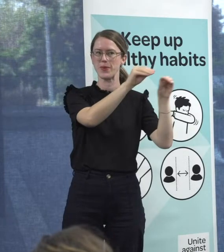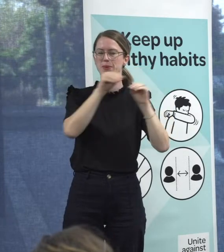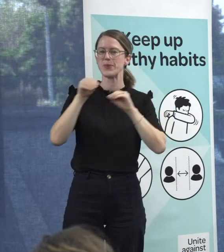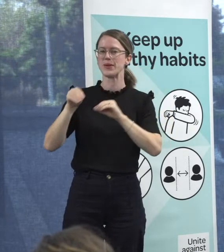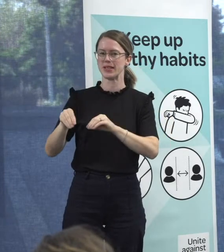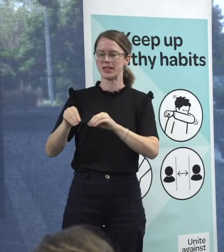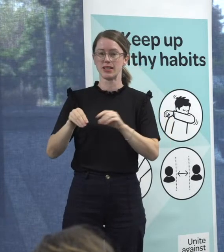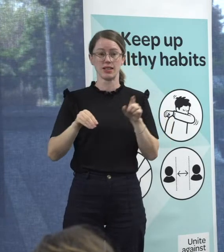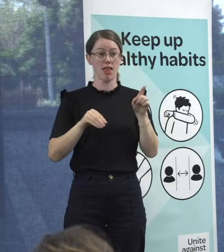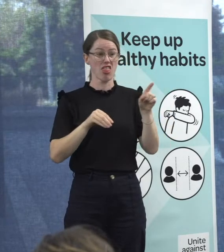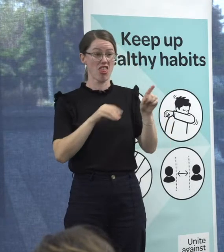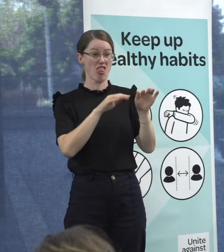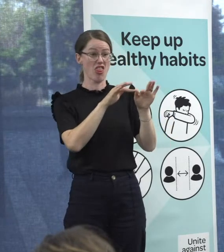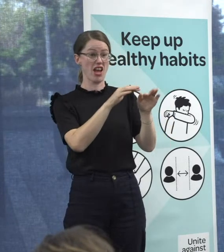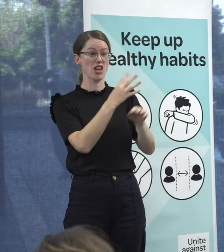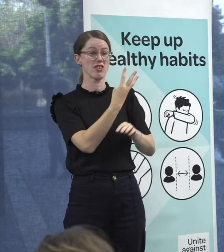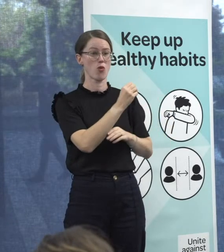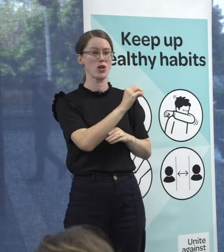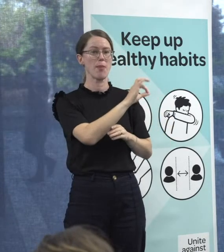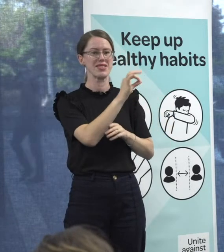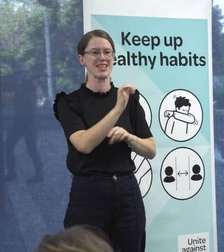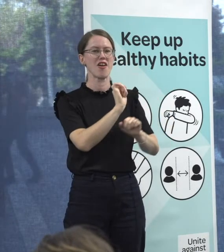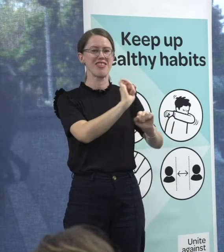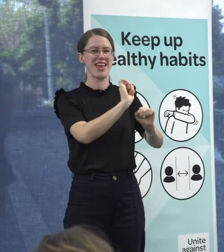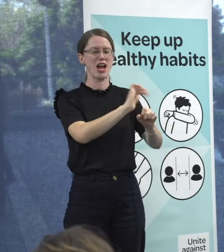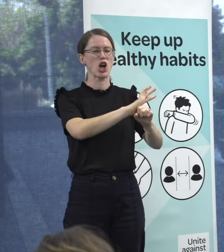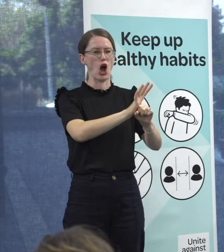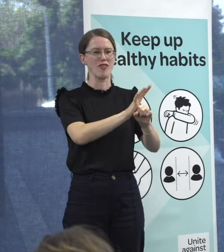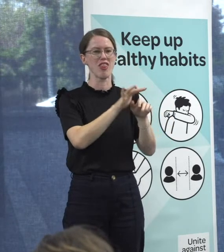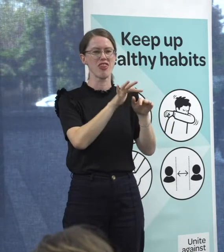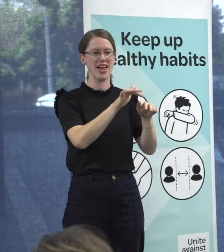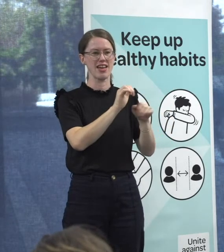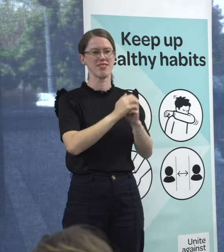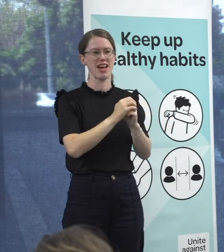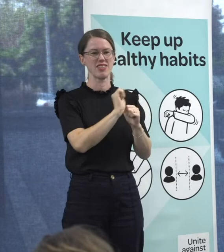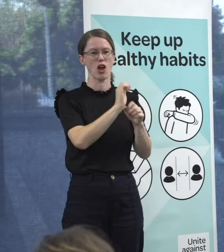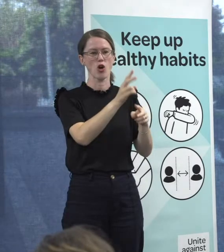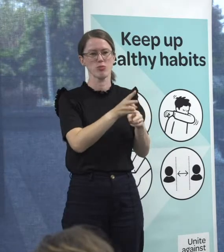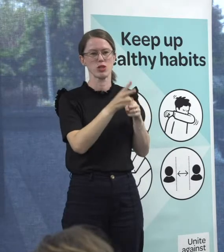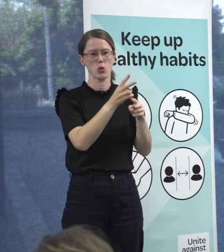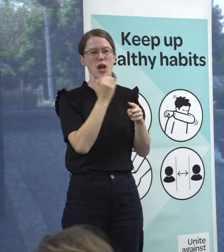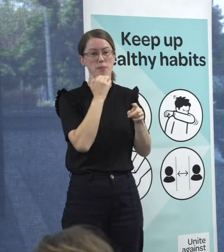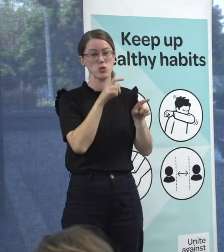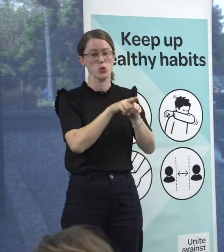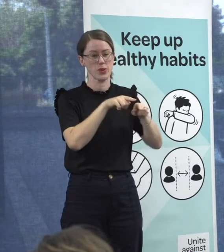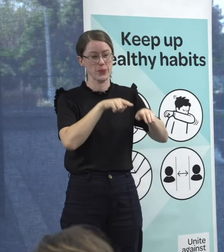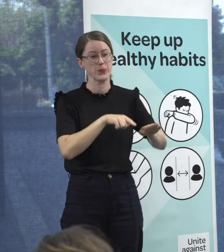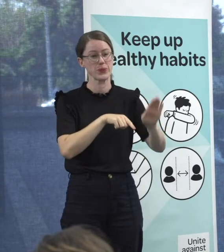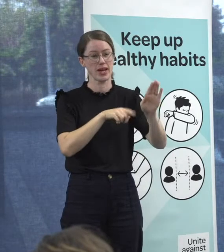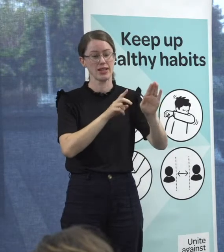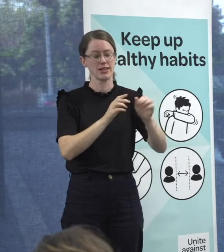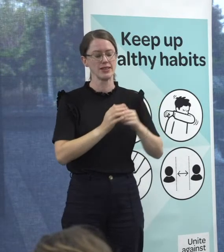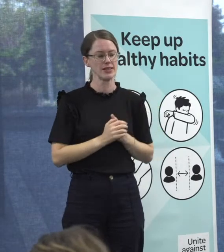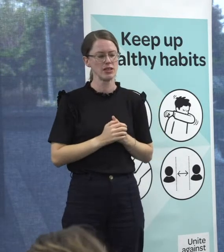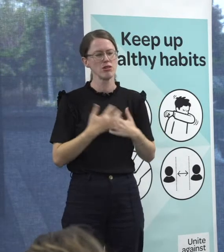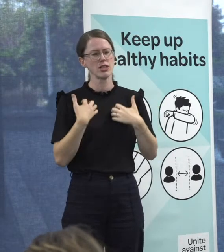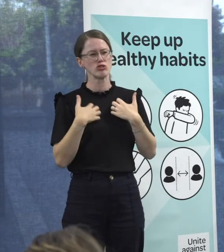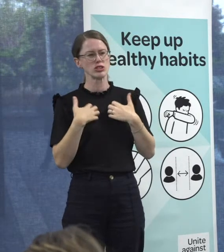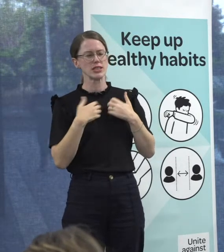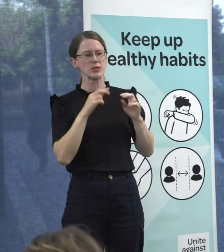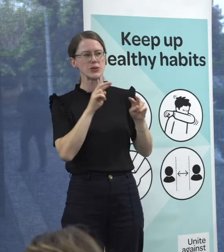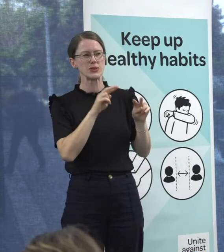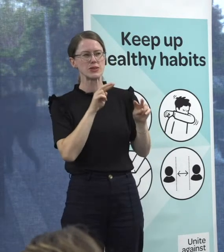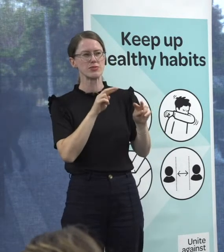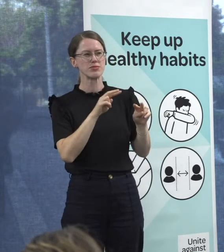Now makes up 40% of cases in the USA, and their hospitalisations are also increasing again. It will be interesting to